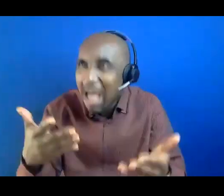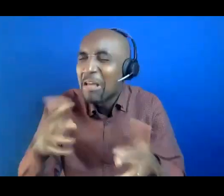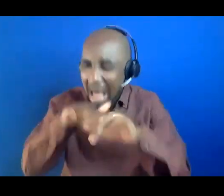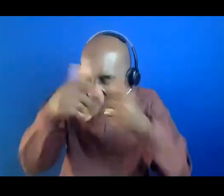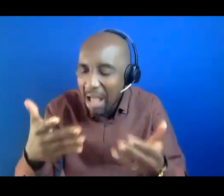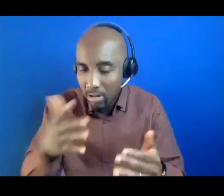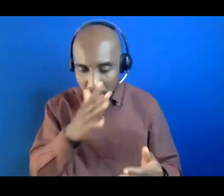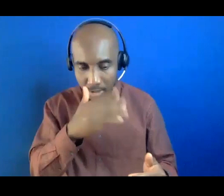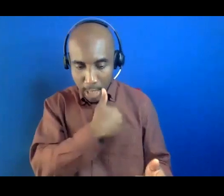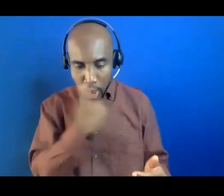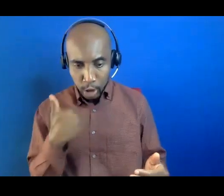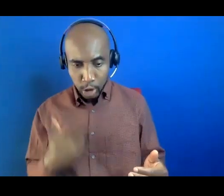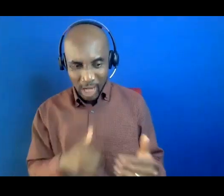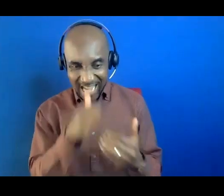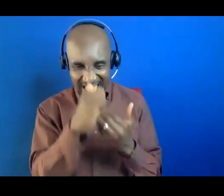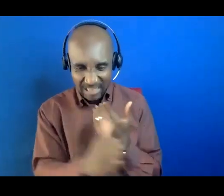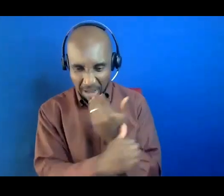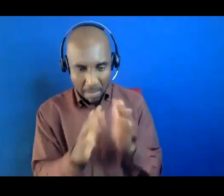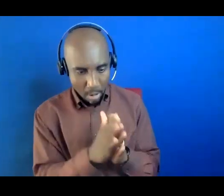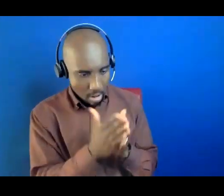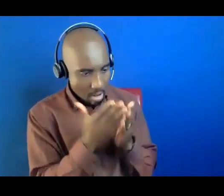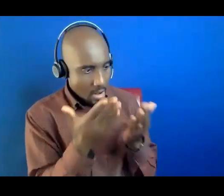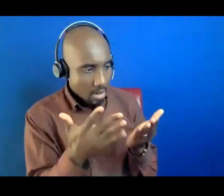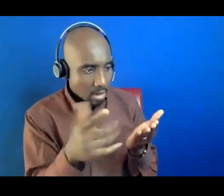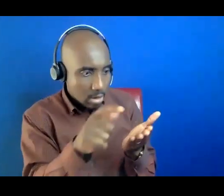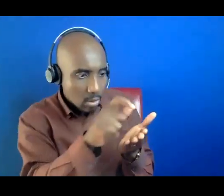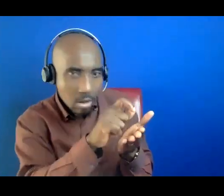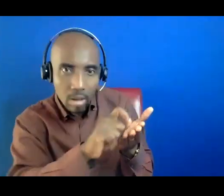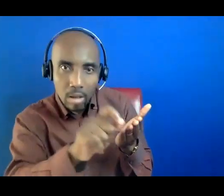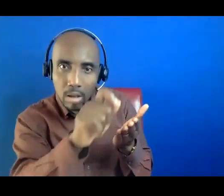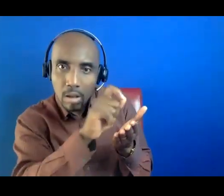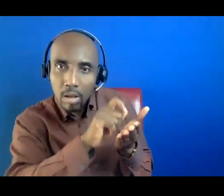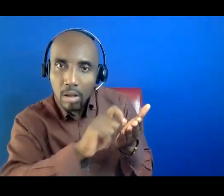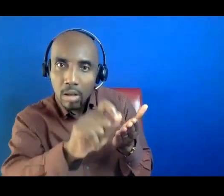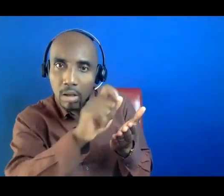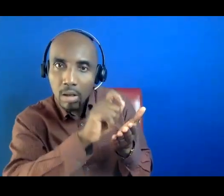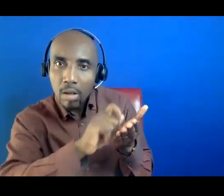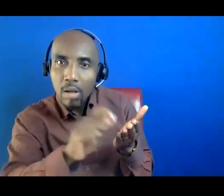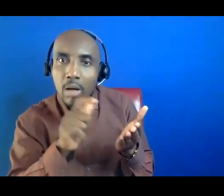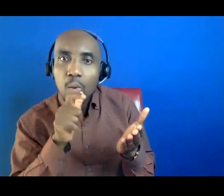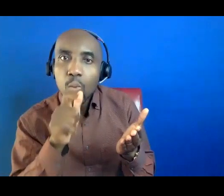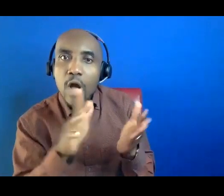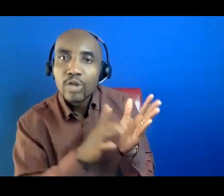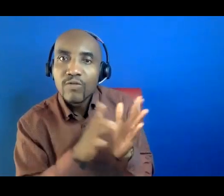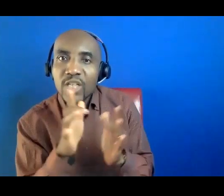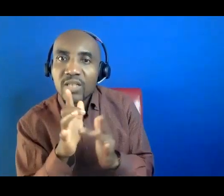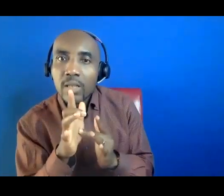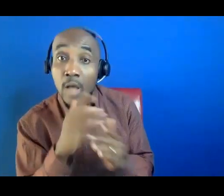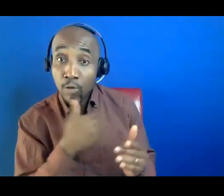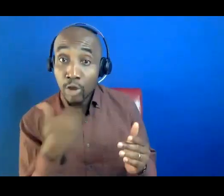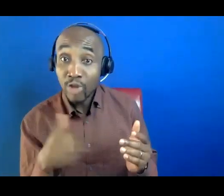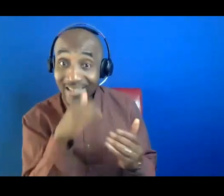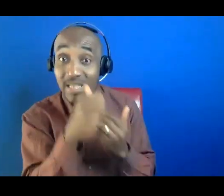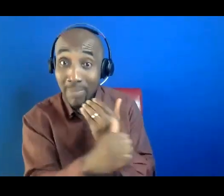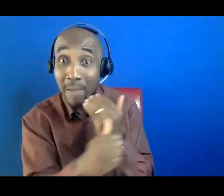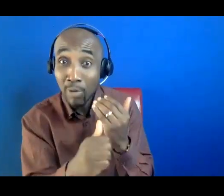red biro and she would start circling the words of Jesus. Now, if someone prays in tongues every day